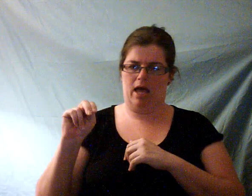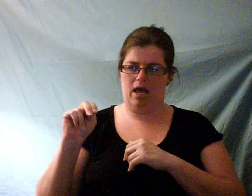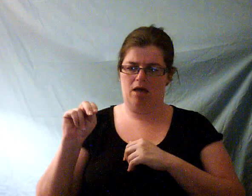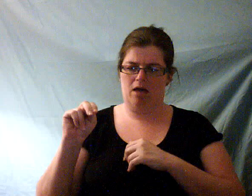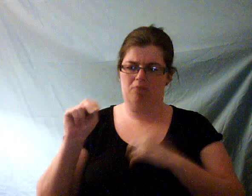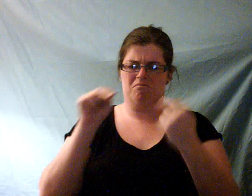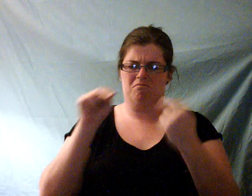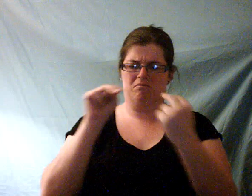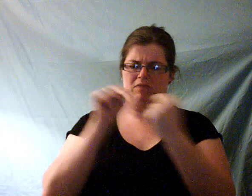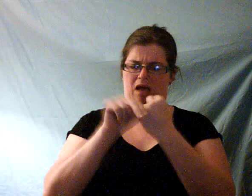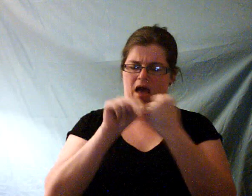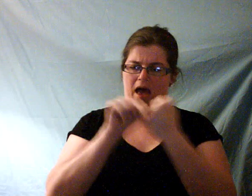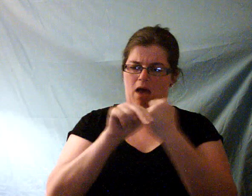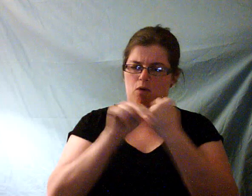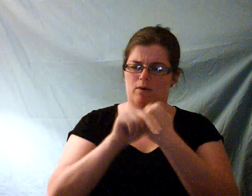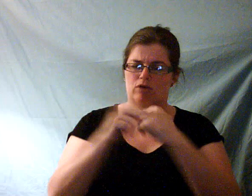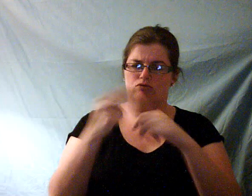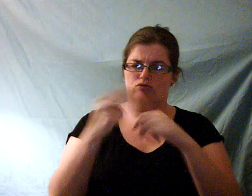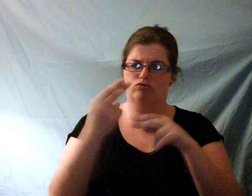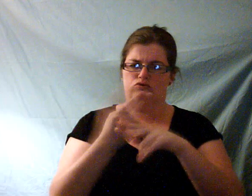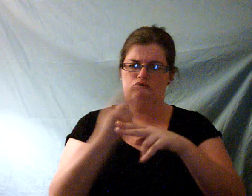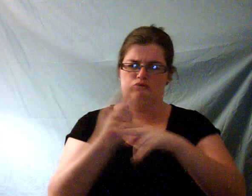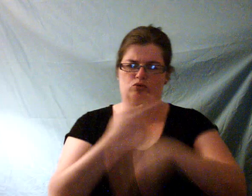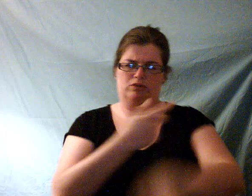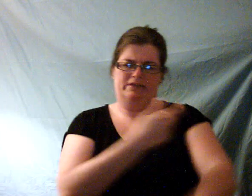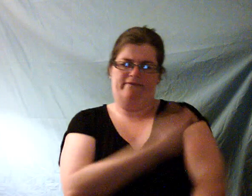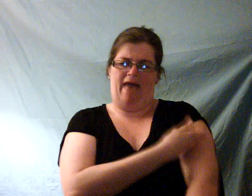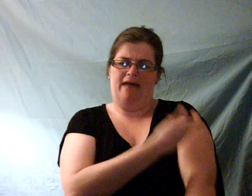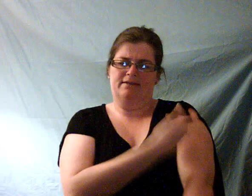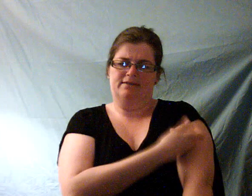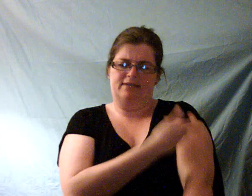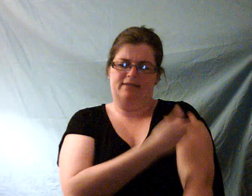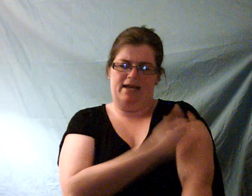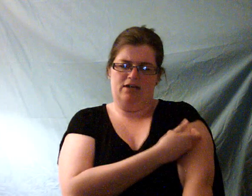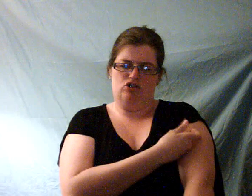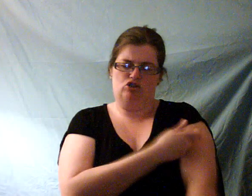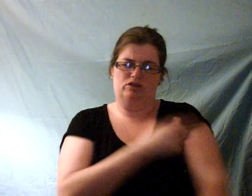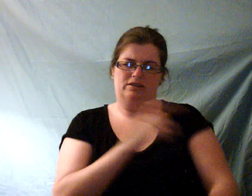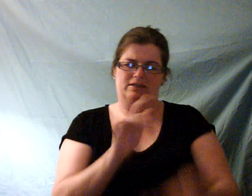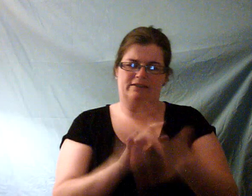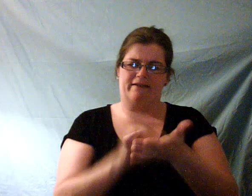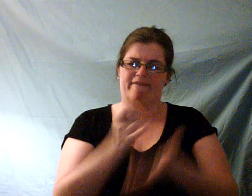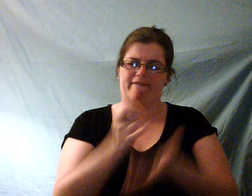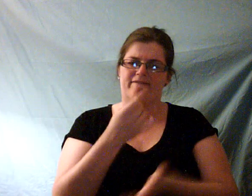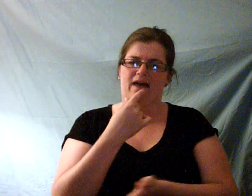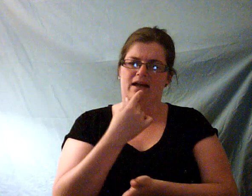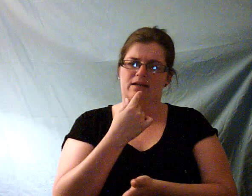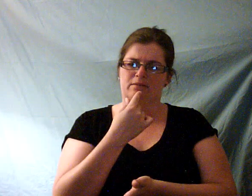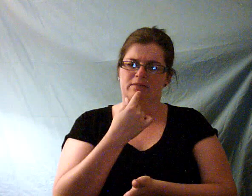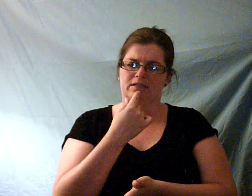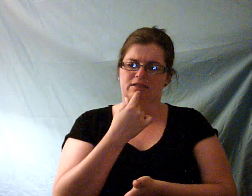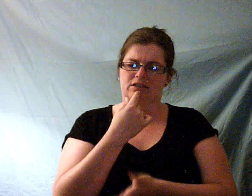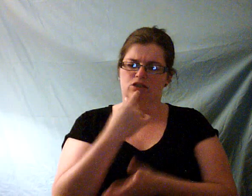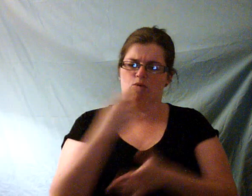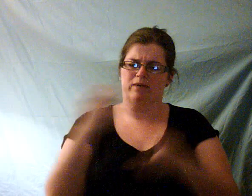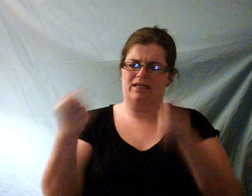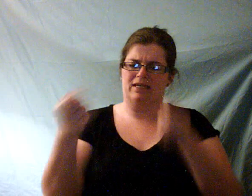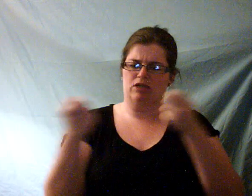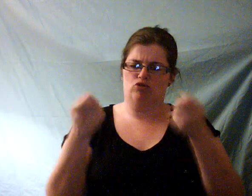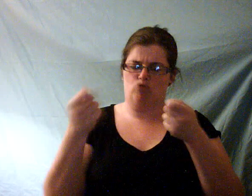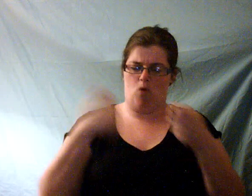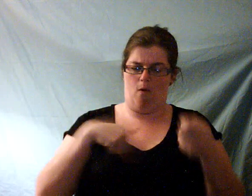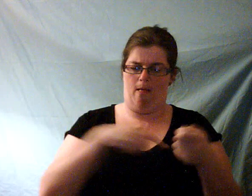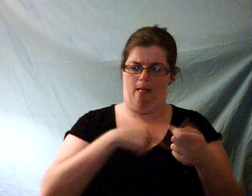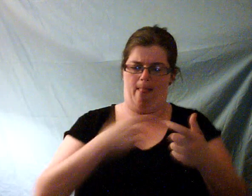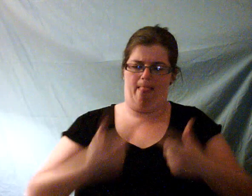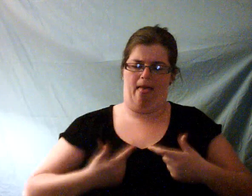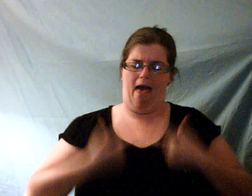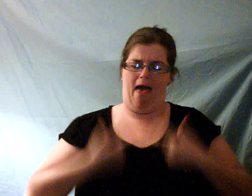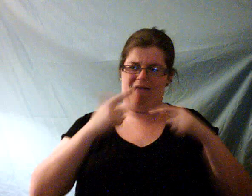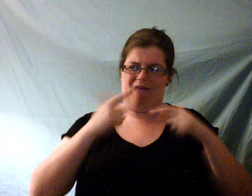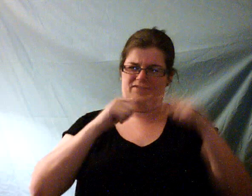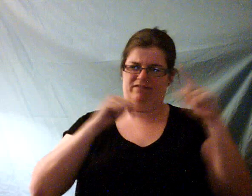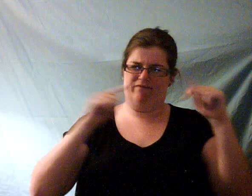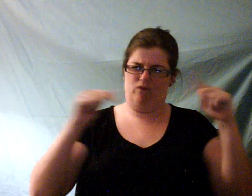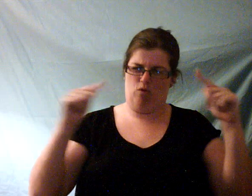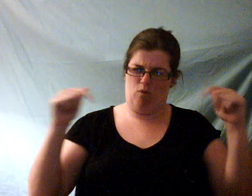use vaccinations, we take vitamins. We control our lives in a variety of ways. So